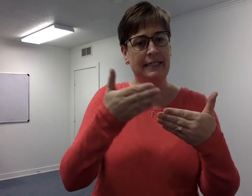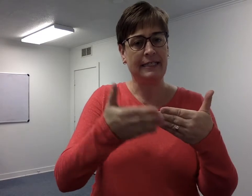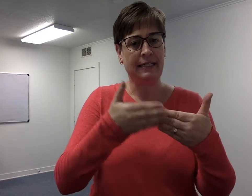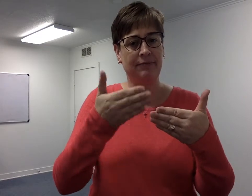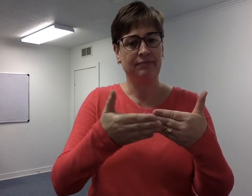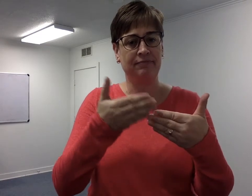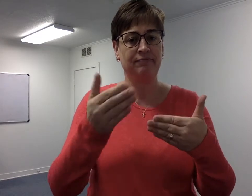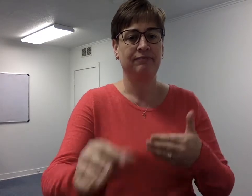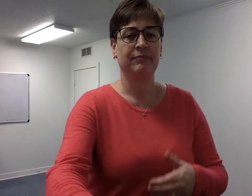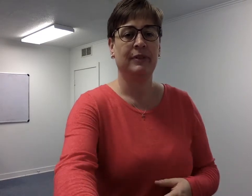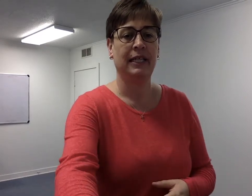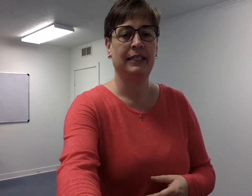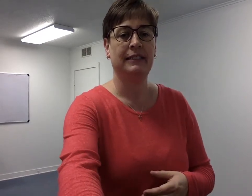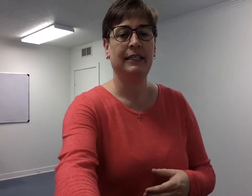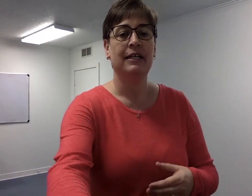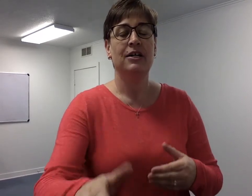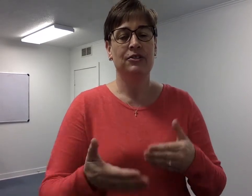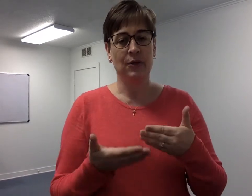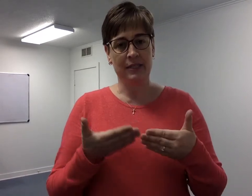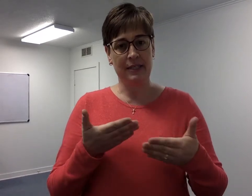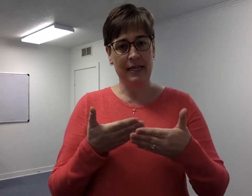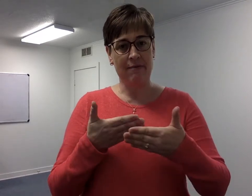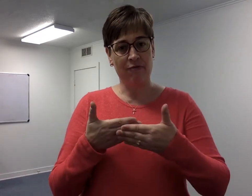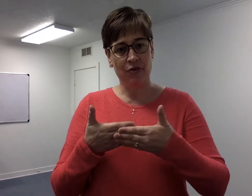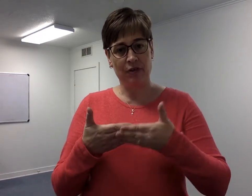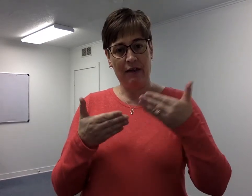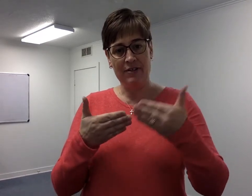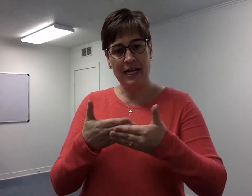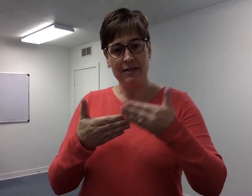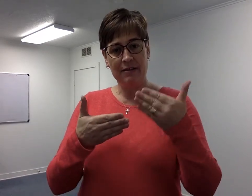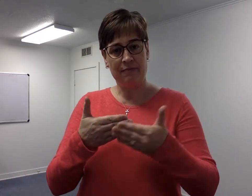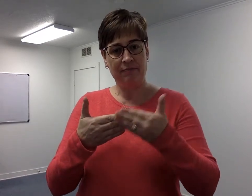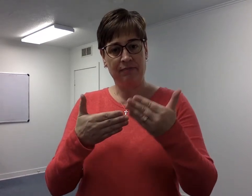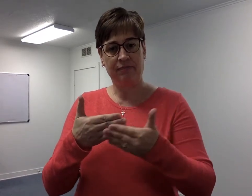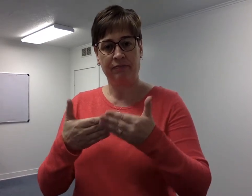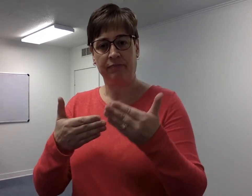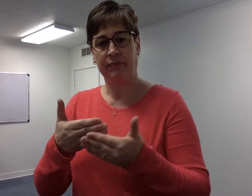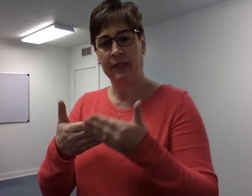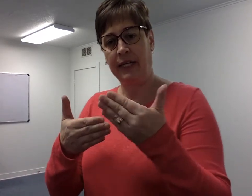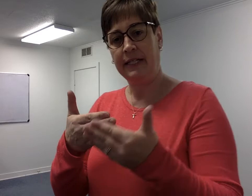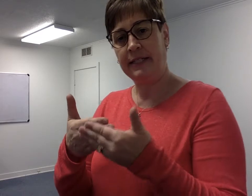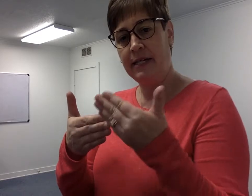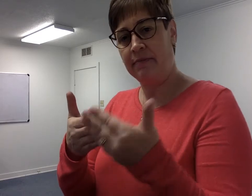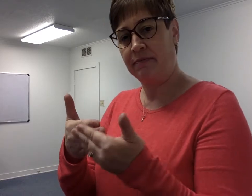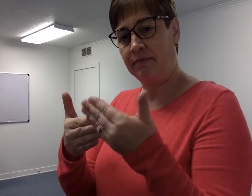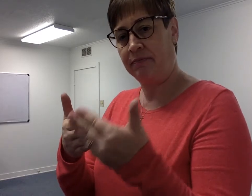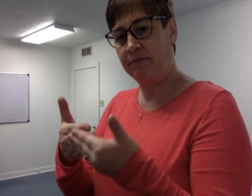easy, easy. So it's the same for left hand. Easy,